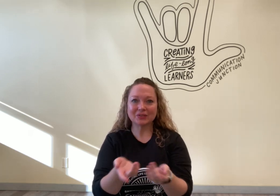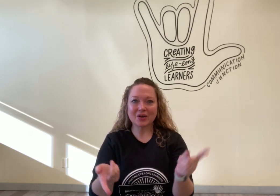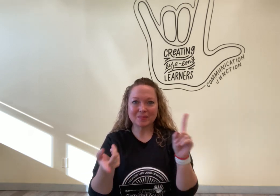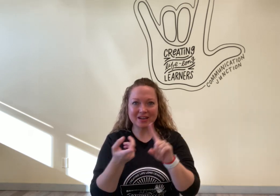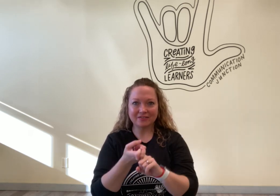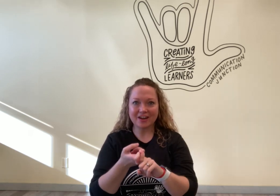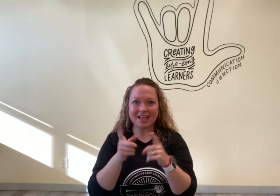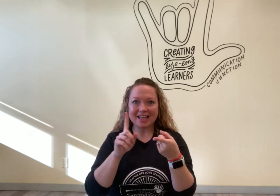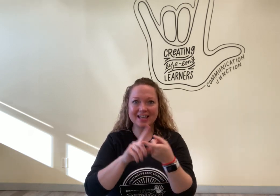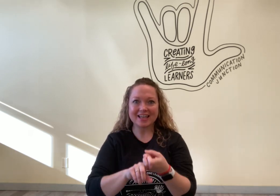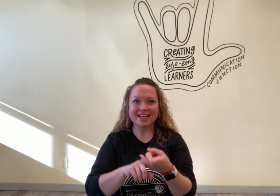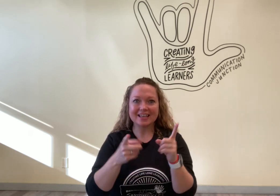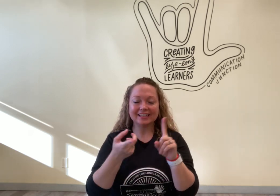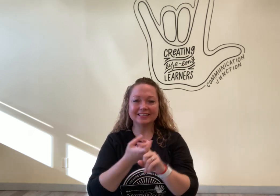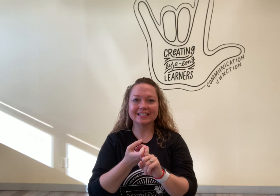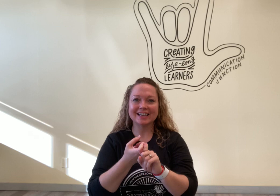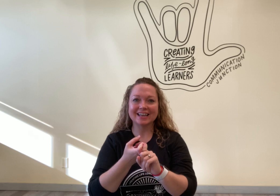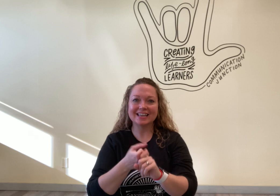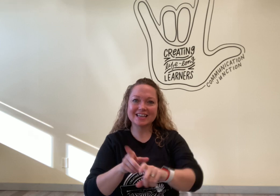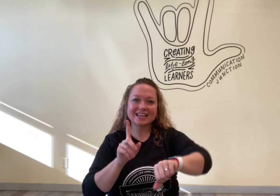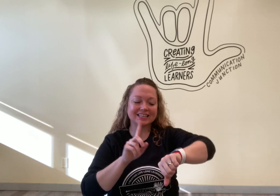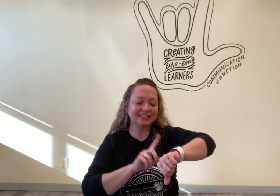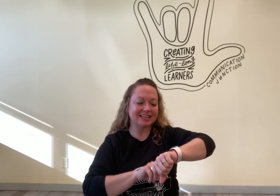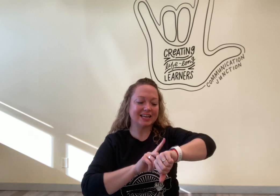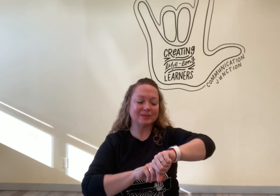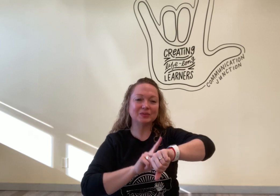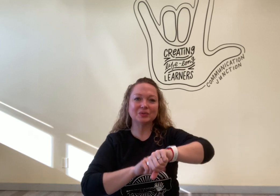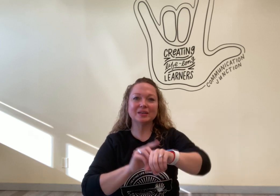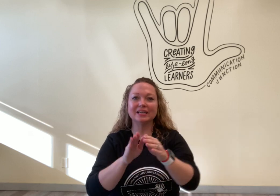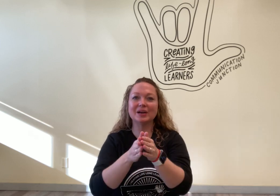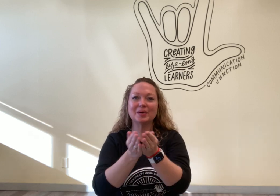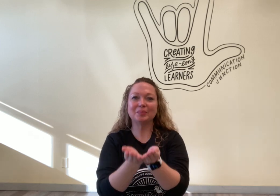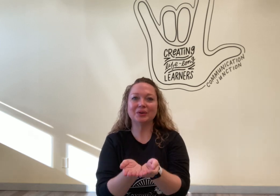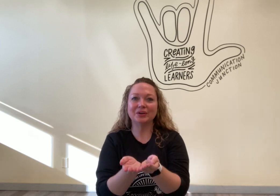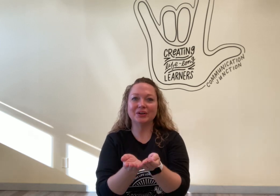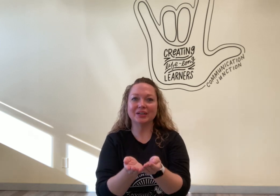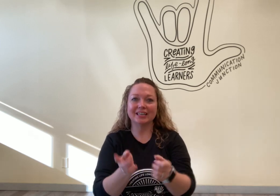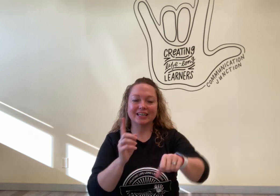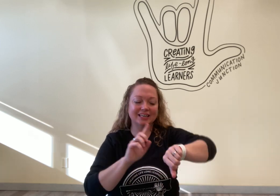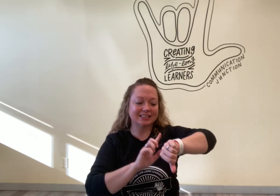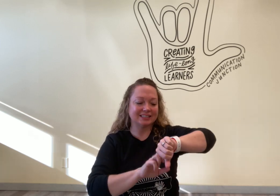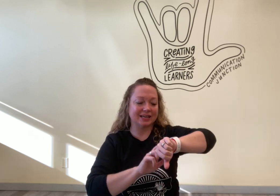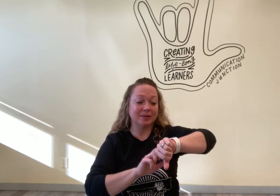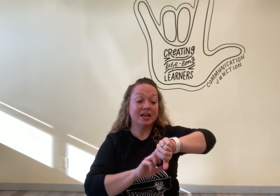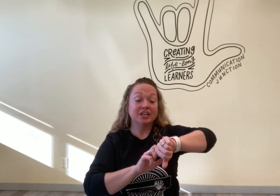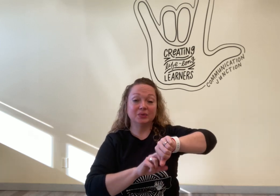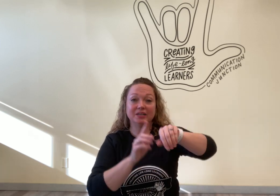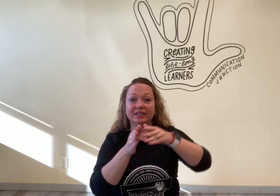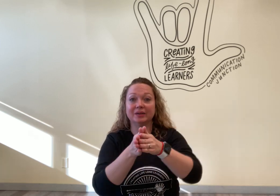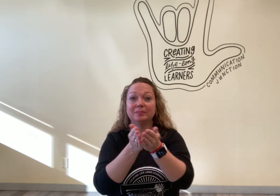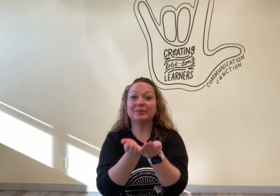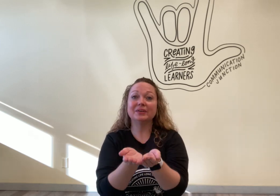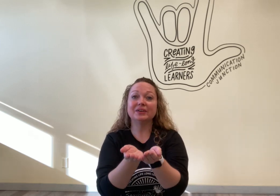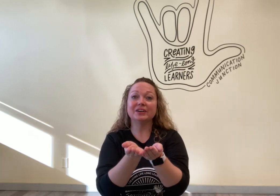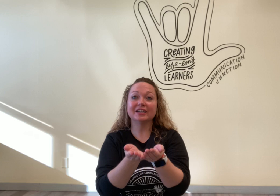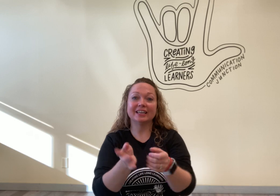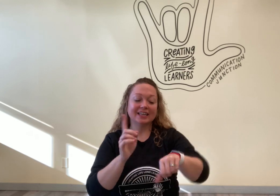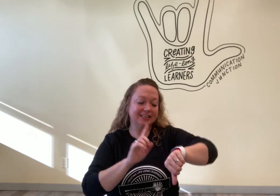my friends. It is time to read a book. It is time to read a book. It is